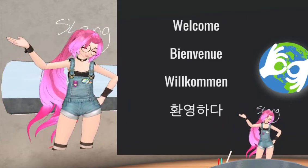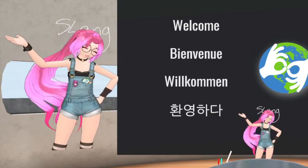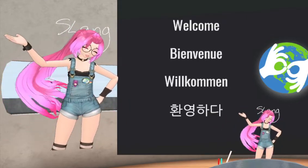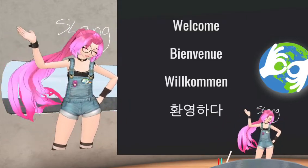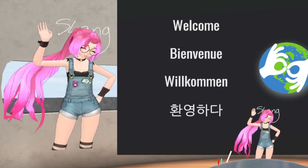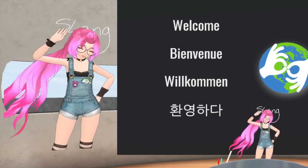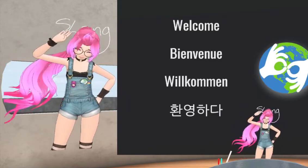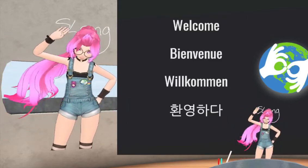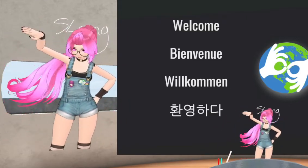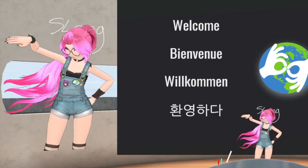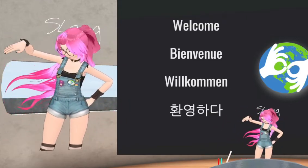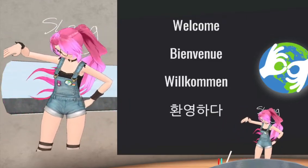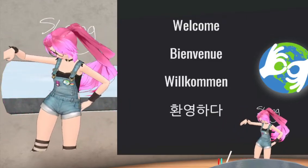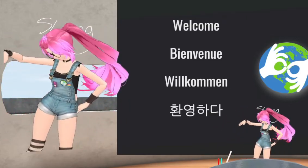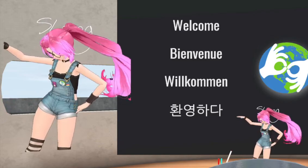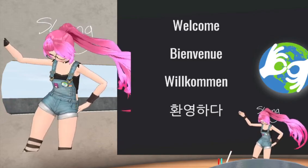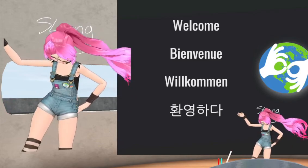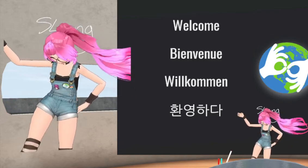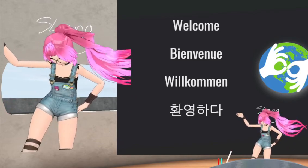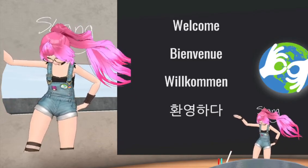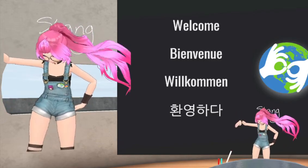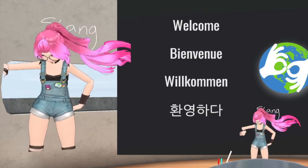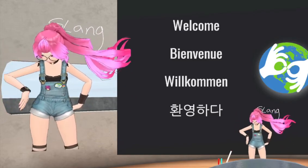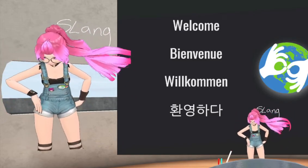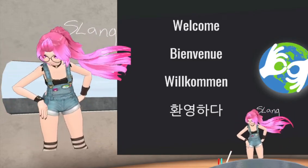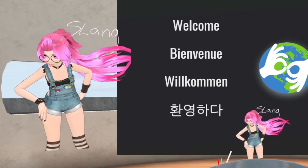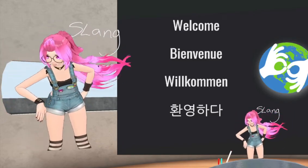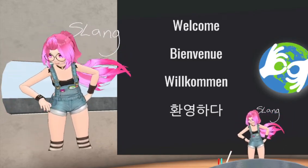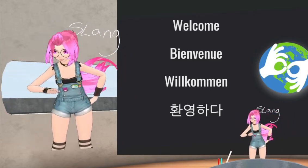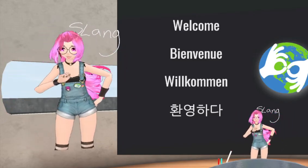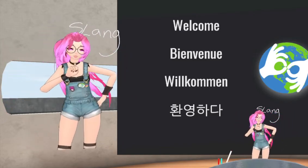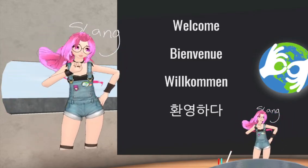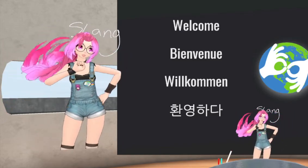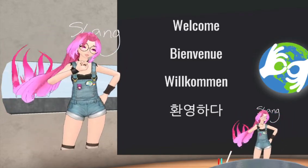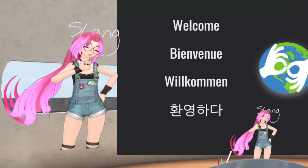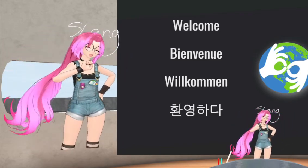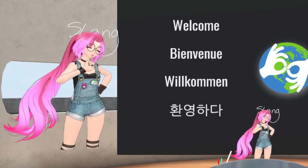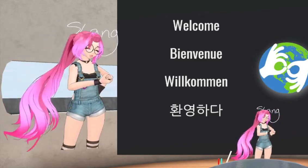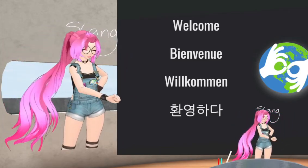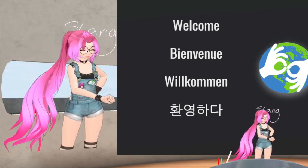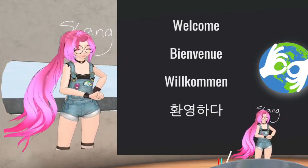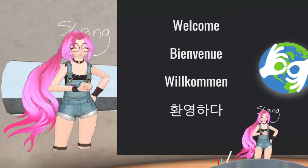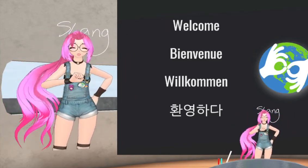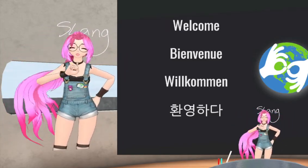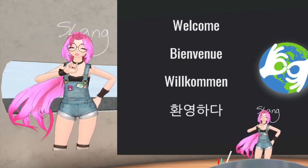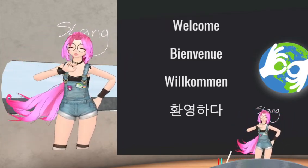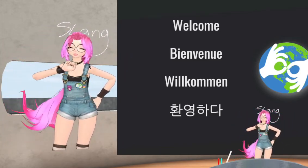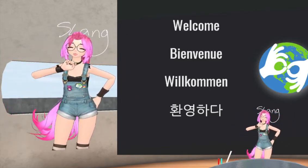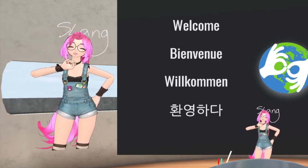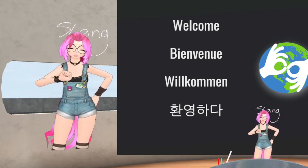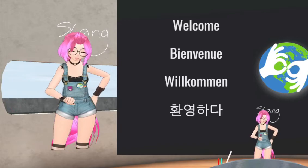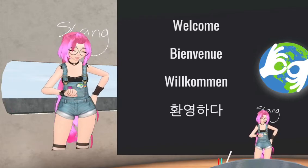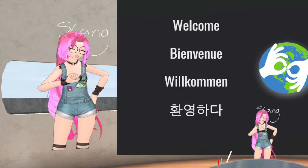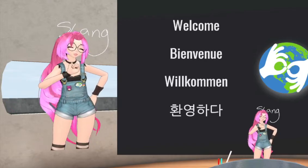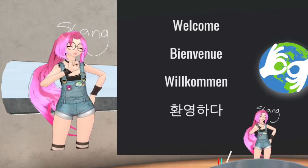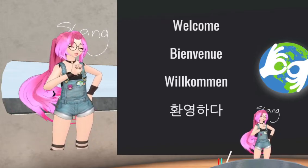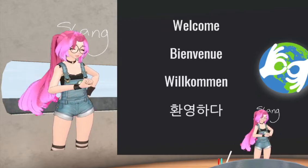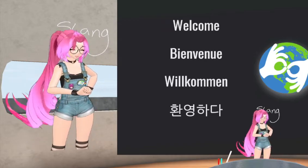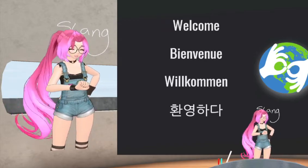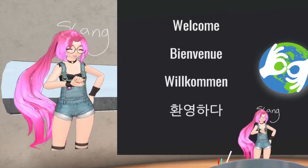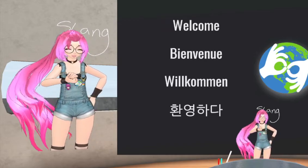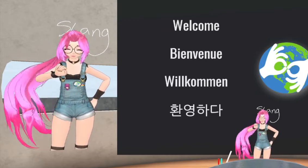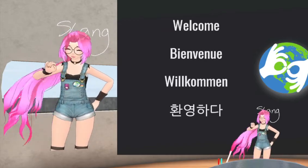head, I'm saying my thought is disappearing. So this is how I say it's like, oh, I wanted to tell you something. And they're like, oh yeah, what is it? And I'm like,